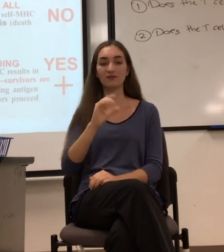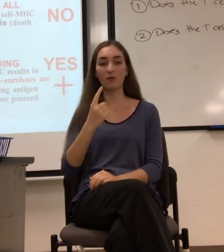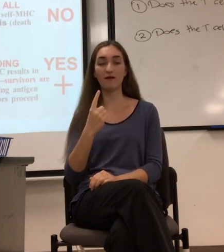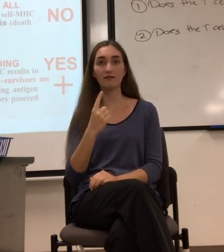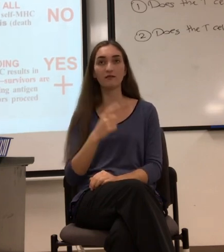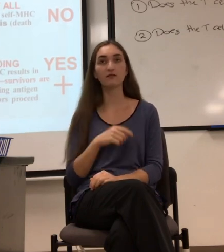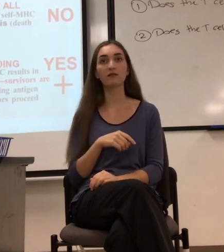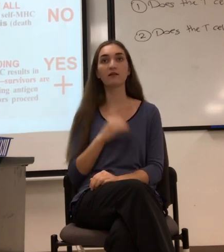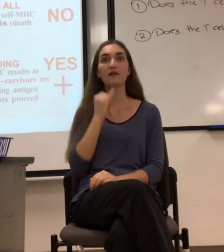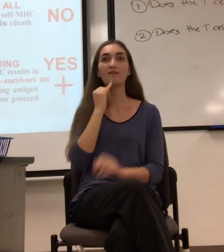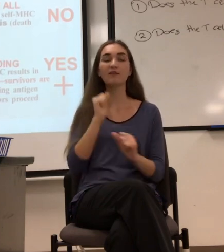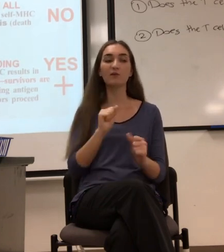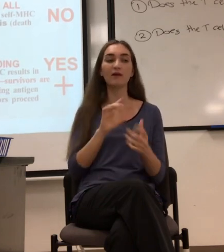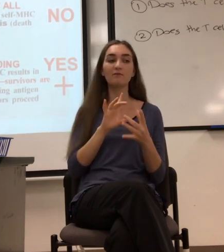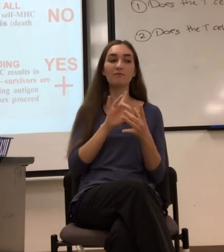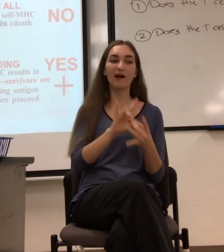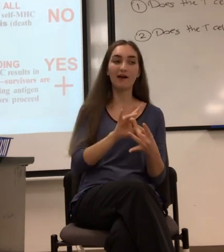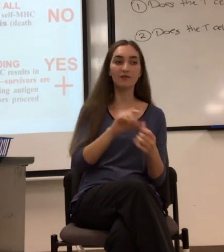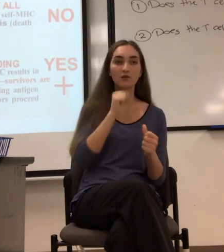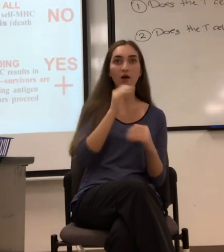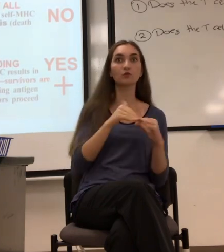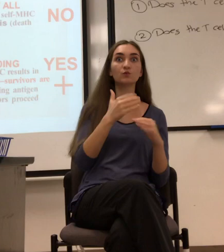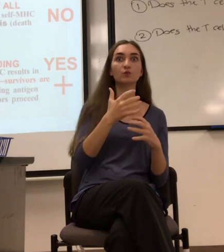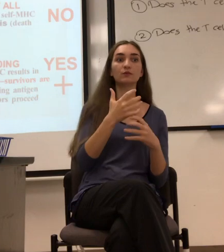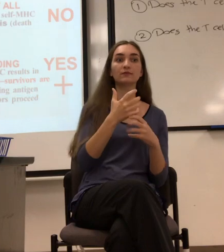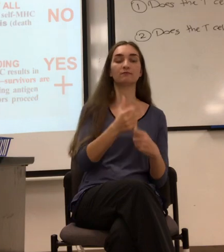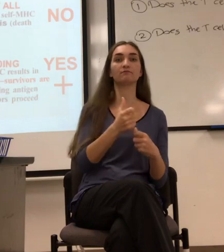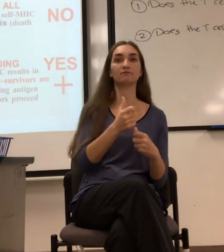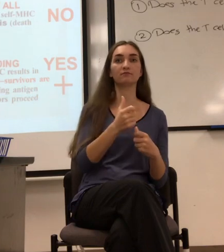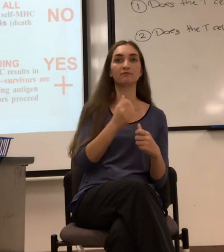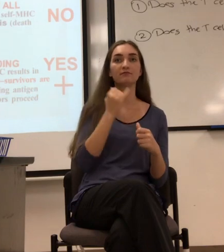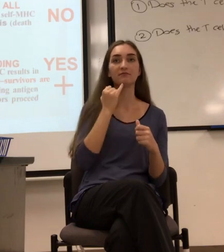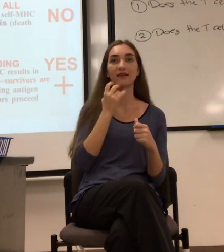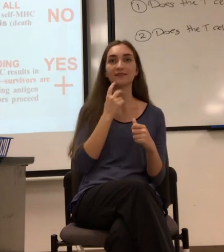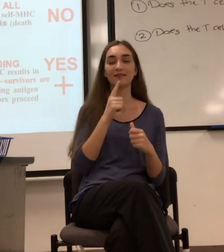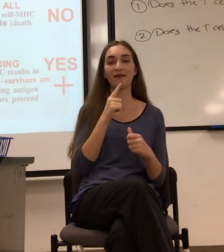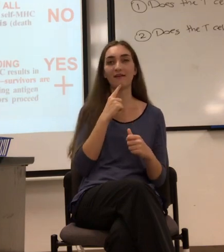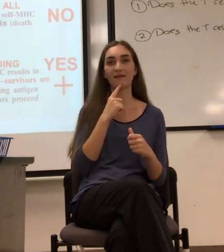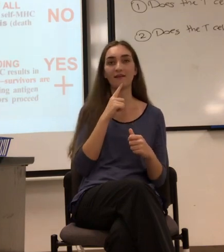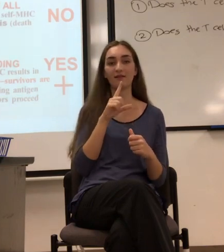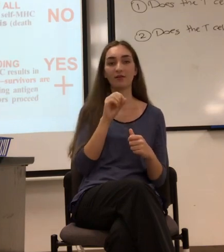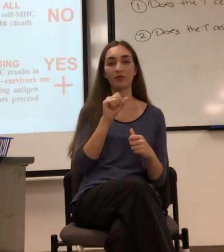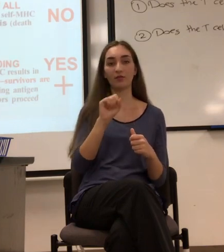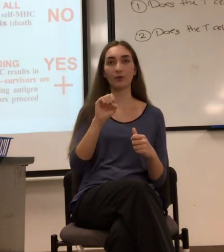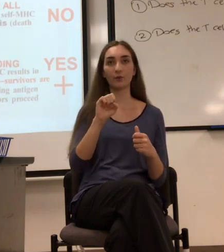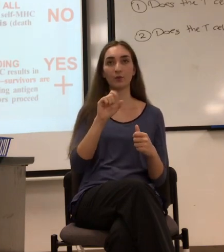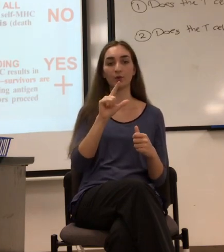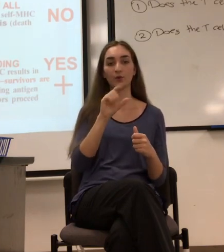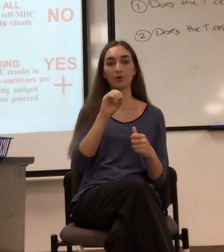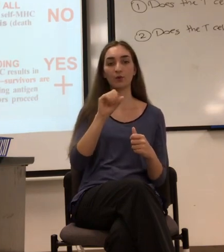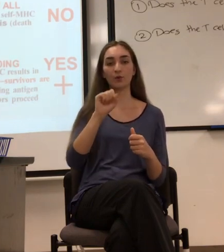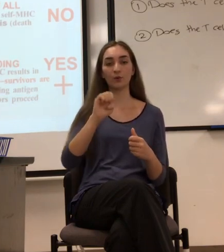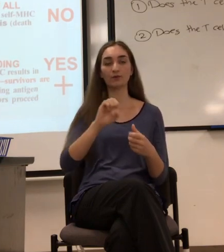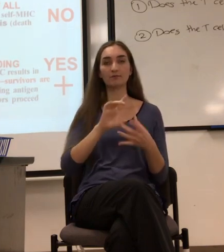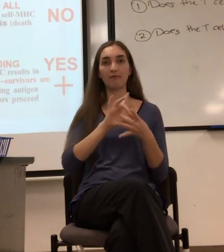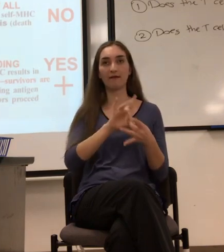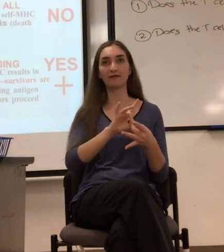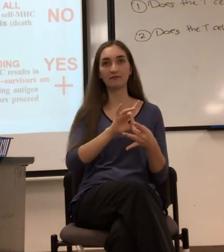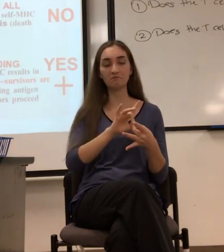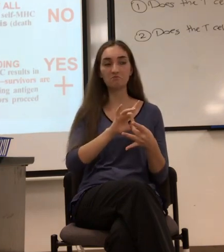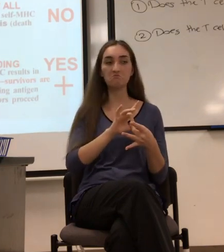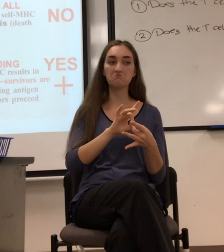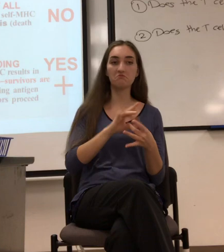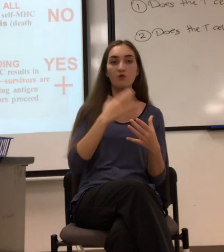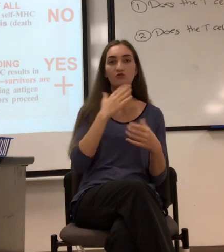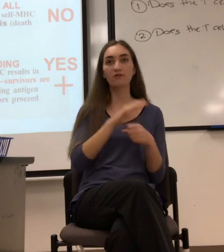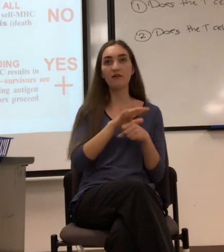you can bind, but not too tightly, but if you bind good enough, I say loosely binding, and there's the AG there. You bind good enough,